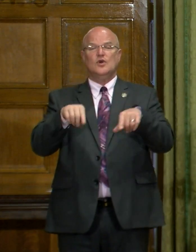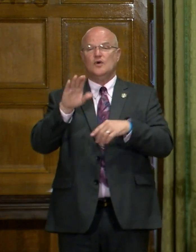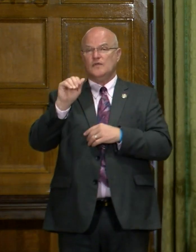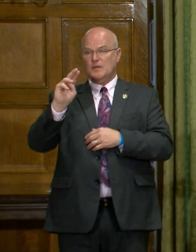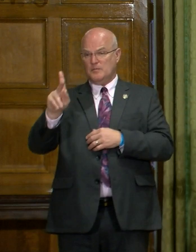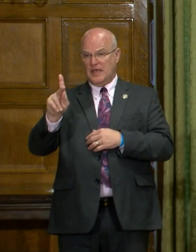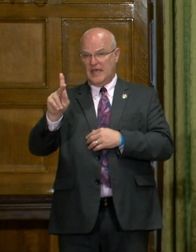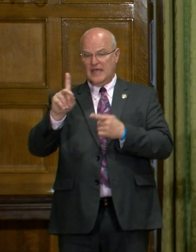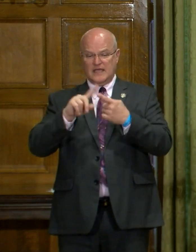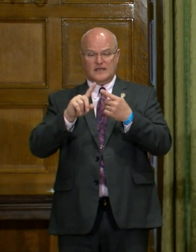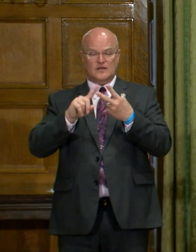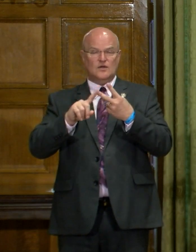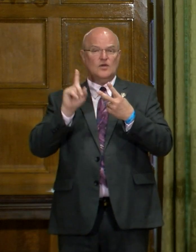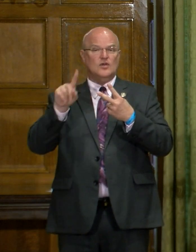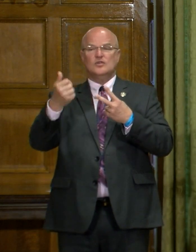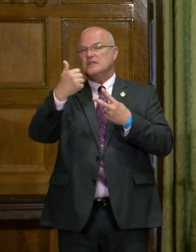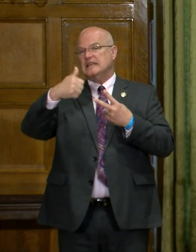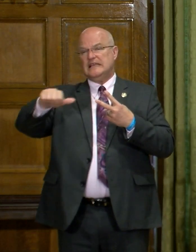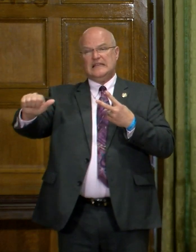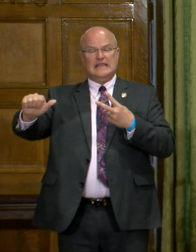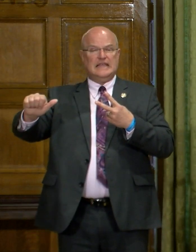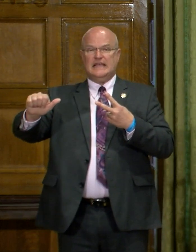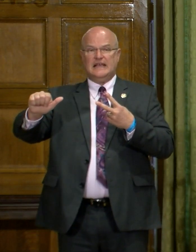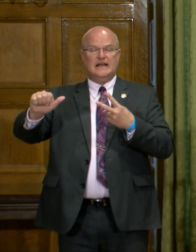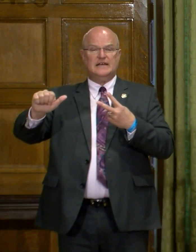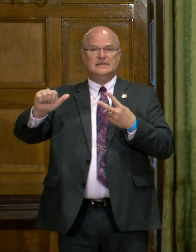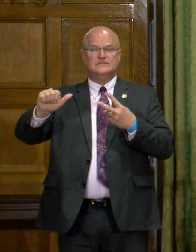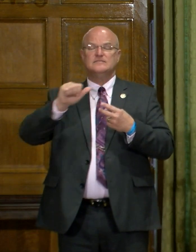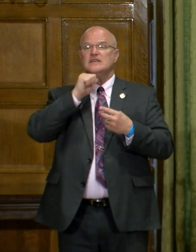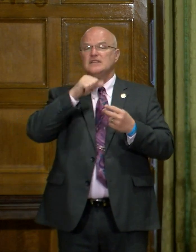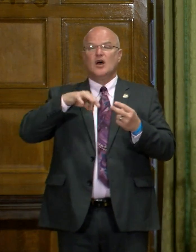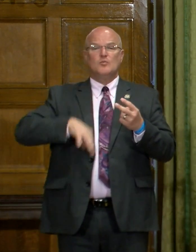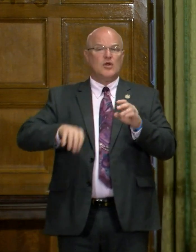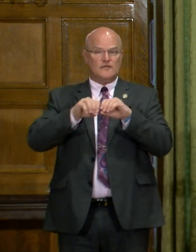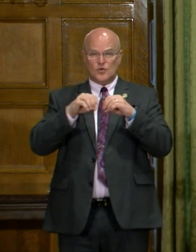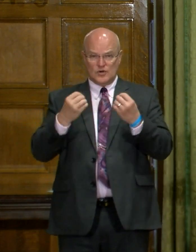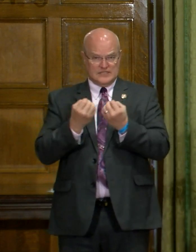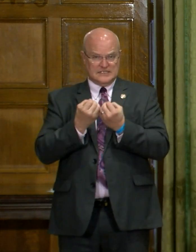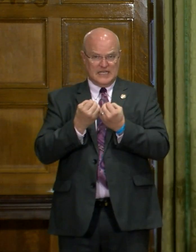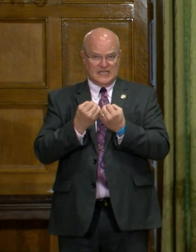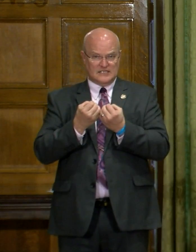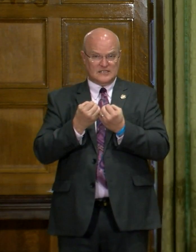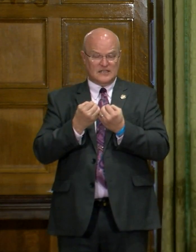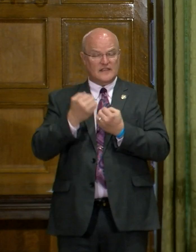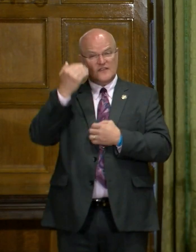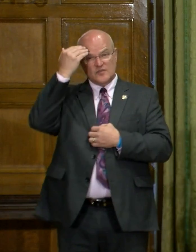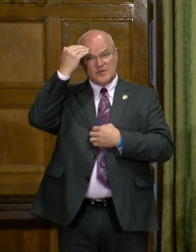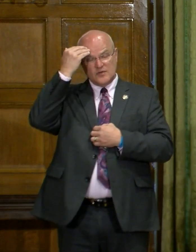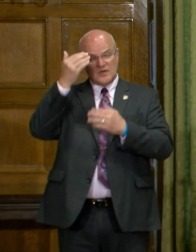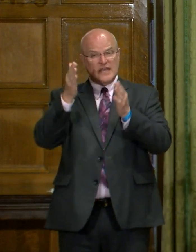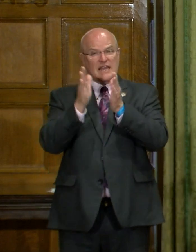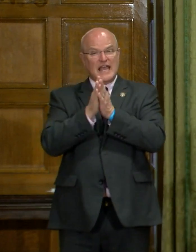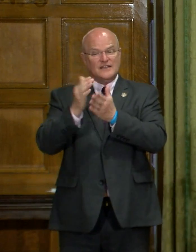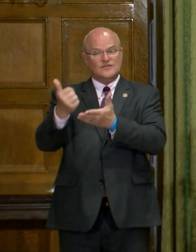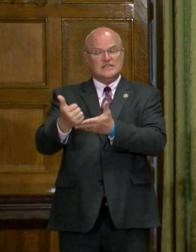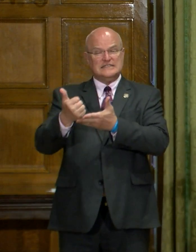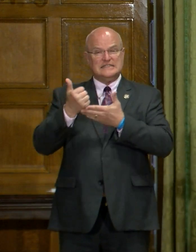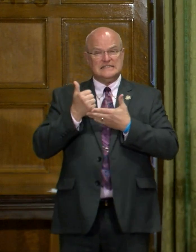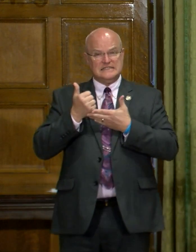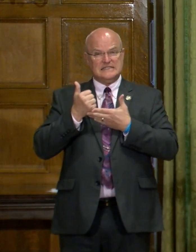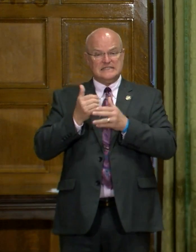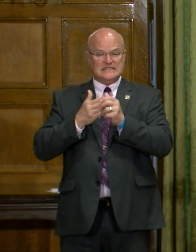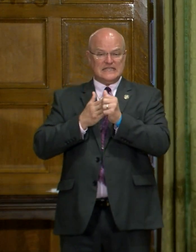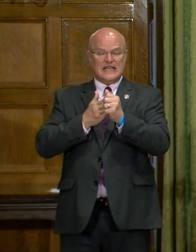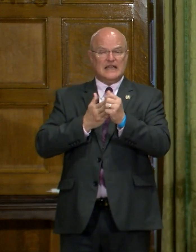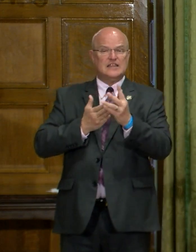their bank or go to any nonprofit organization that they're familiar with and ask for assistance